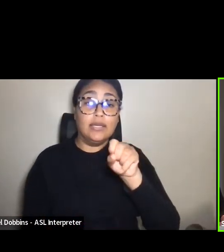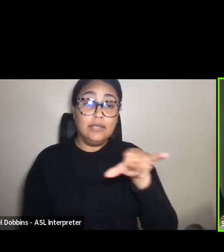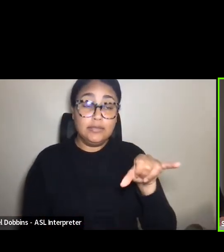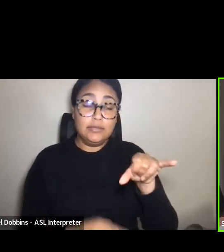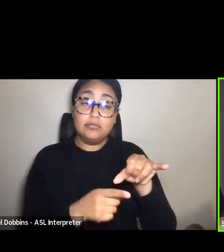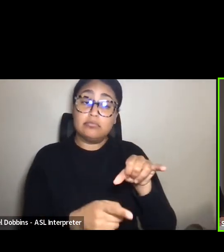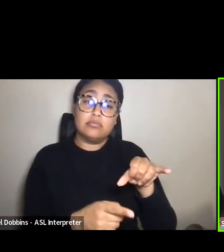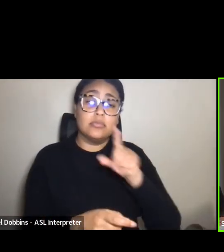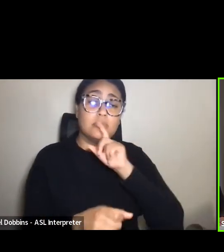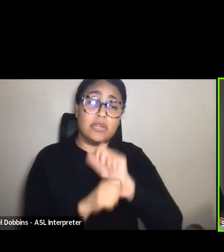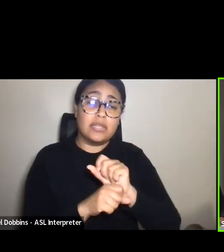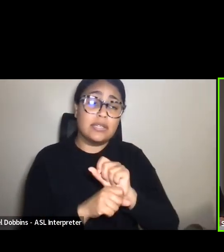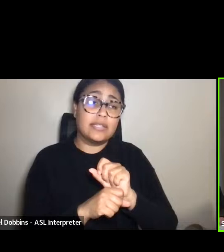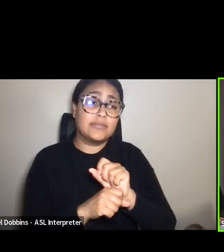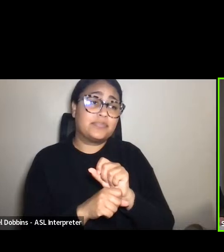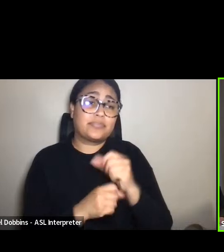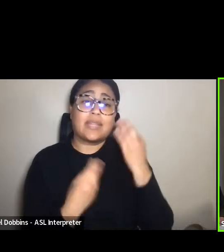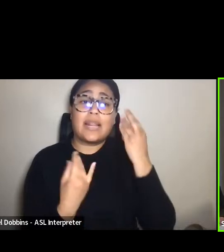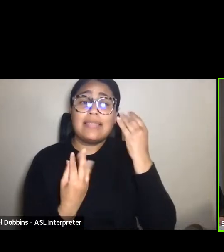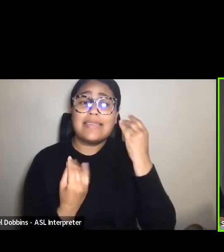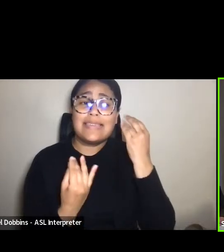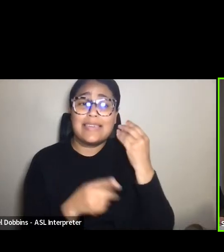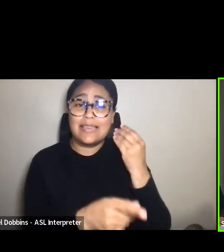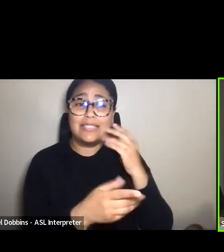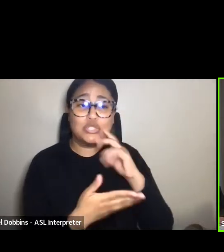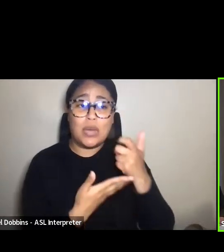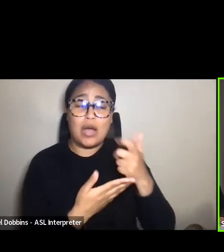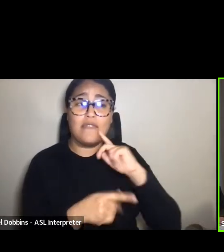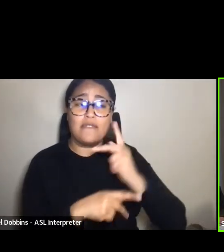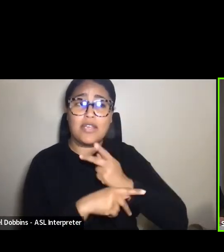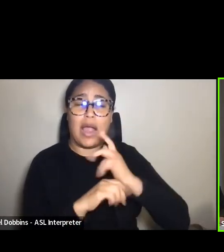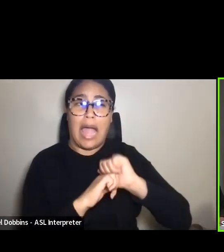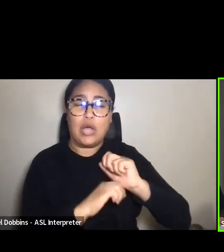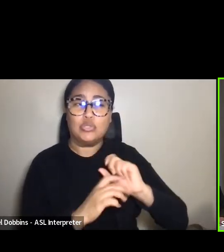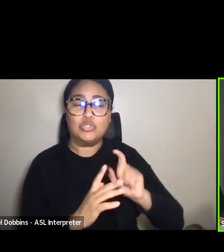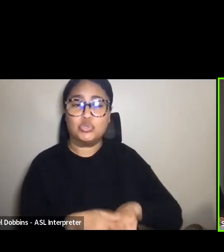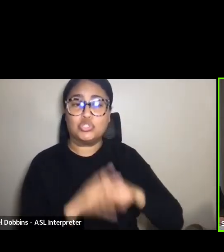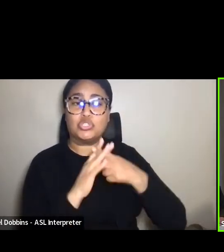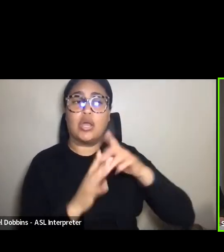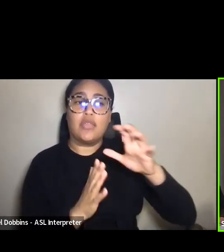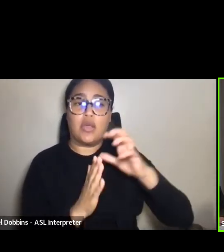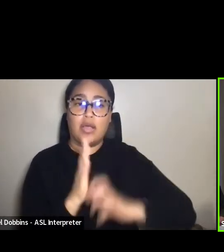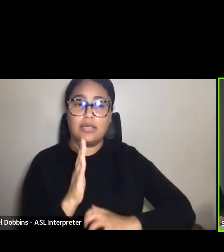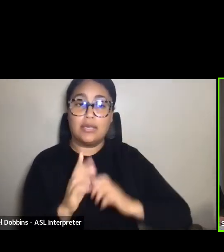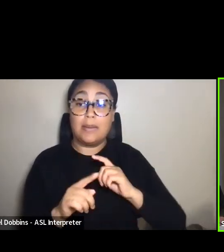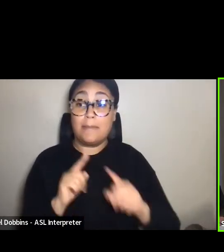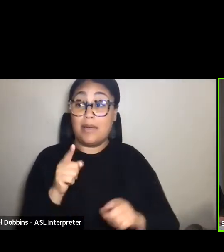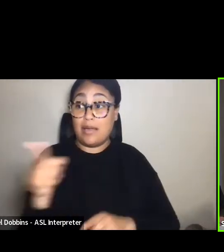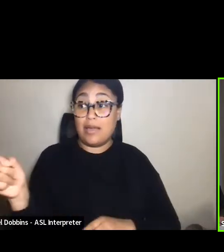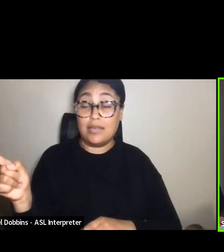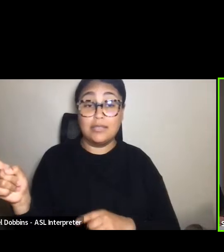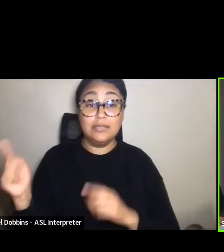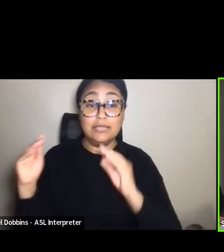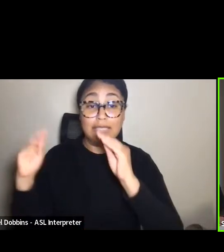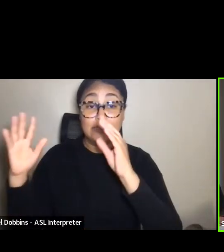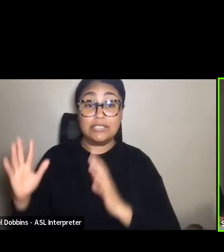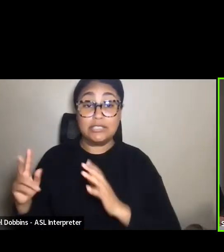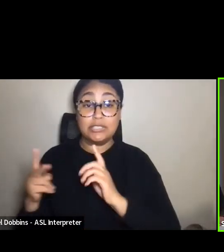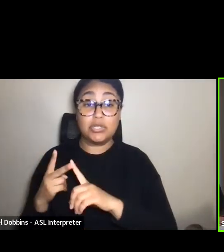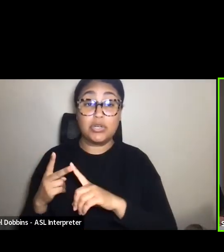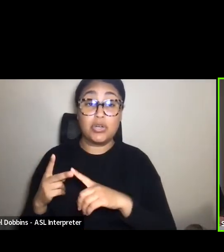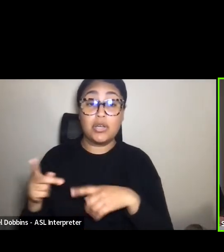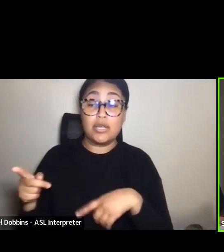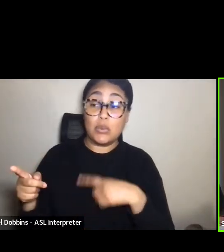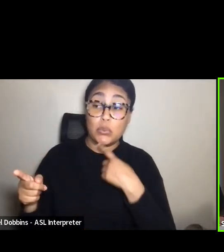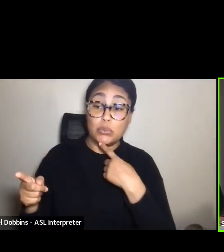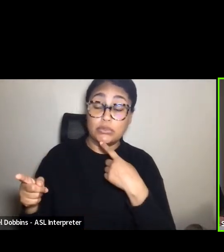some ideas and some thoughts around how they can generate their own. Sure. But in the room, you have a relative expert and the teacher on that topic who can Mhm.